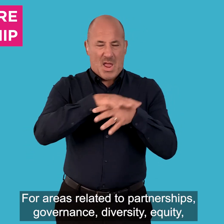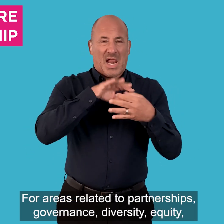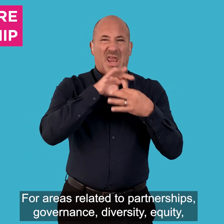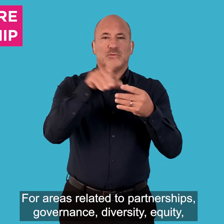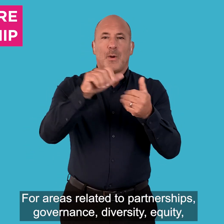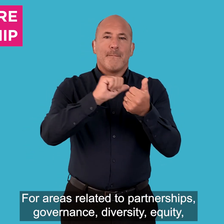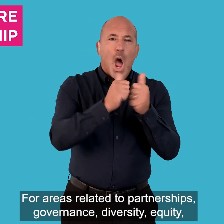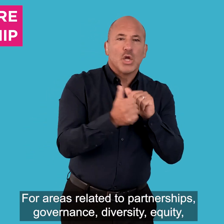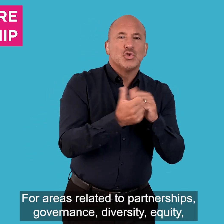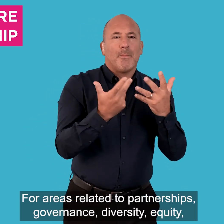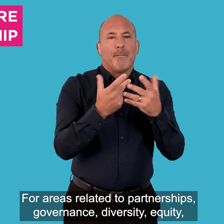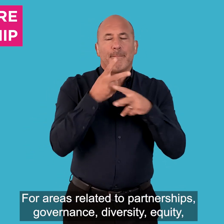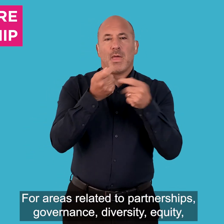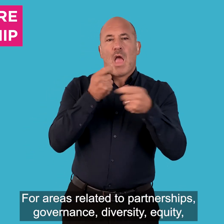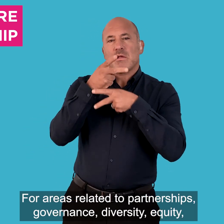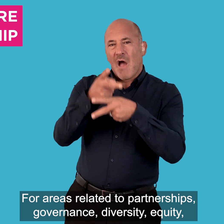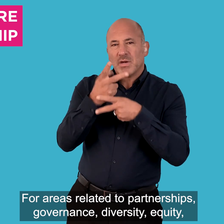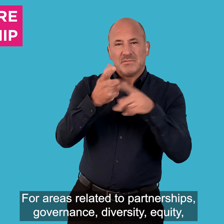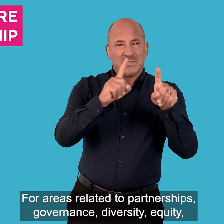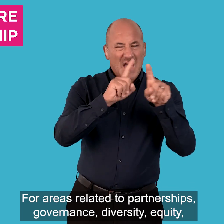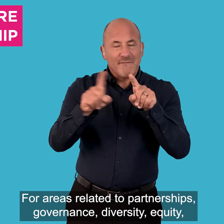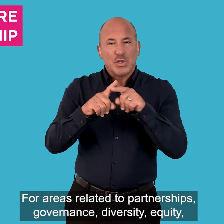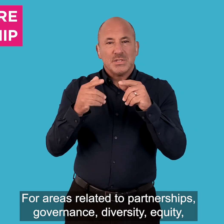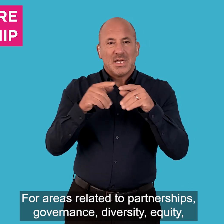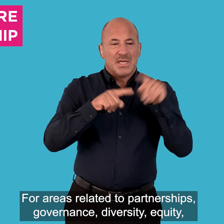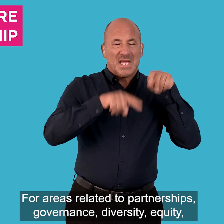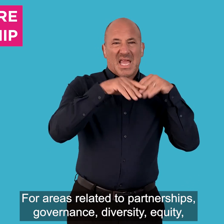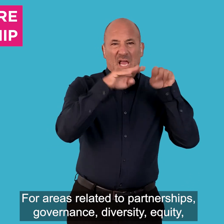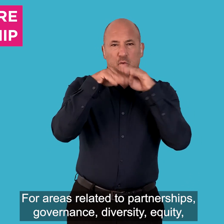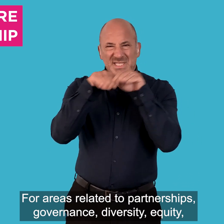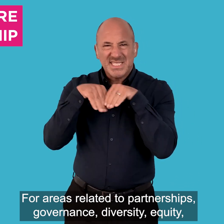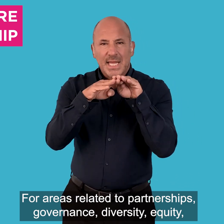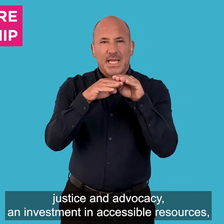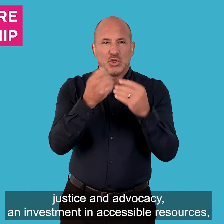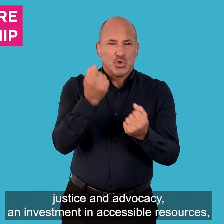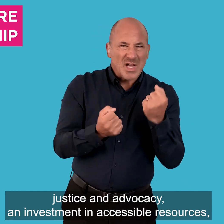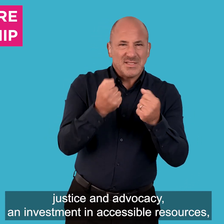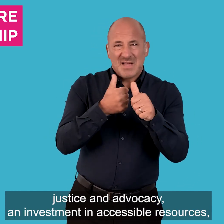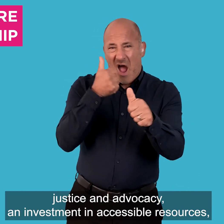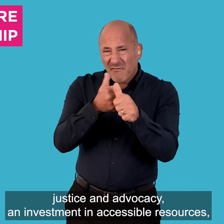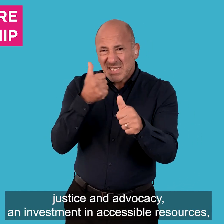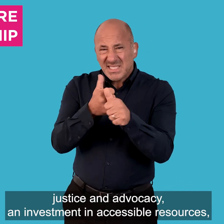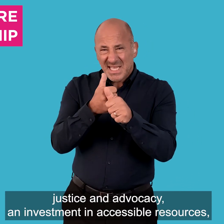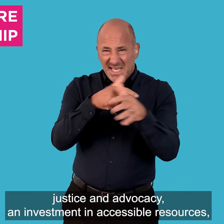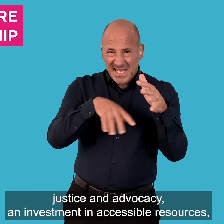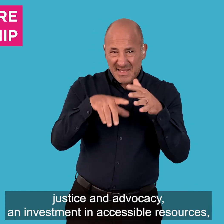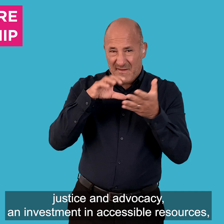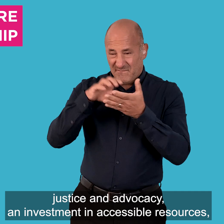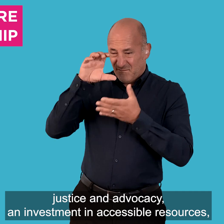For areas related to partnerships, governance, diversity, equity, justice and